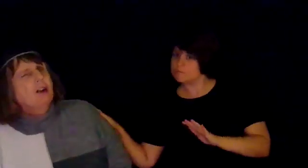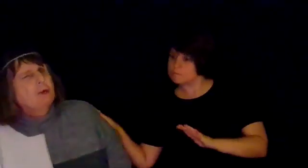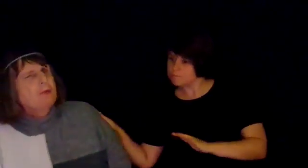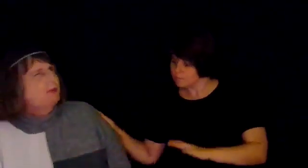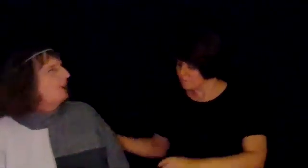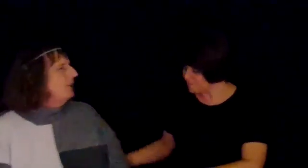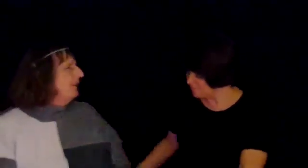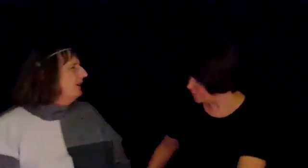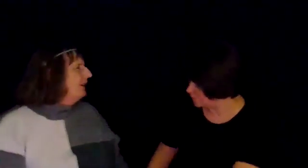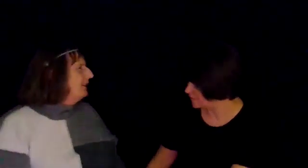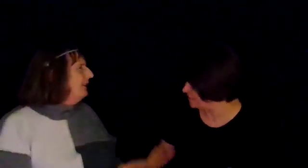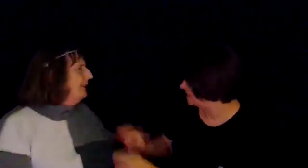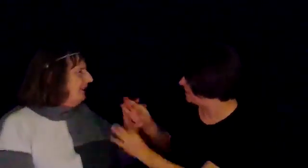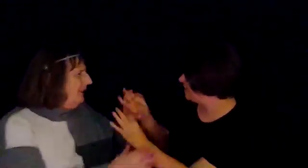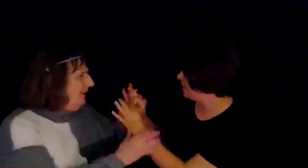meeting,